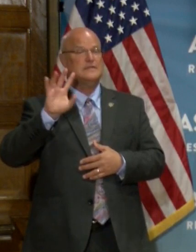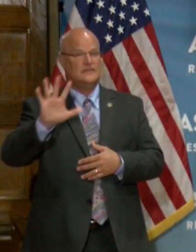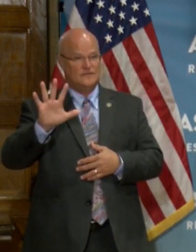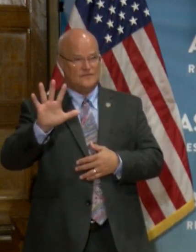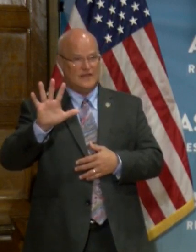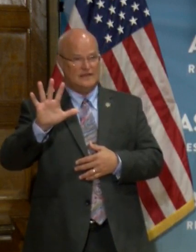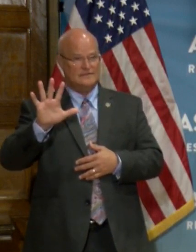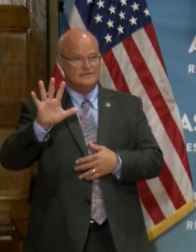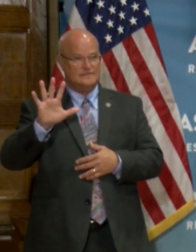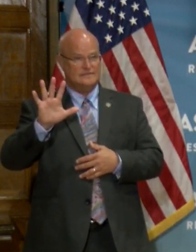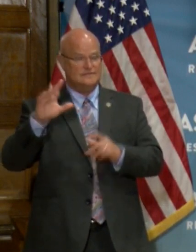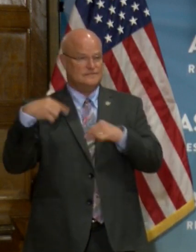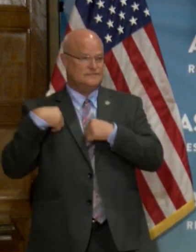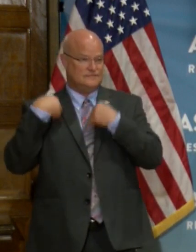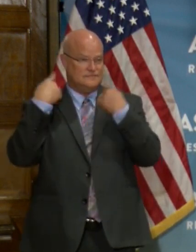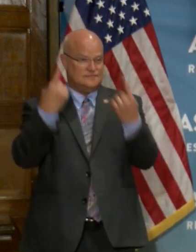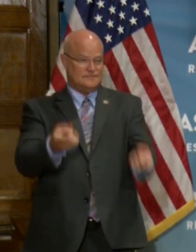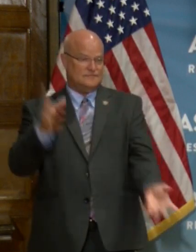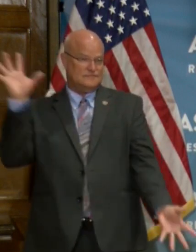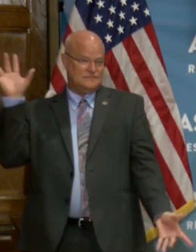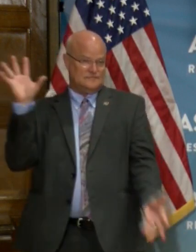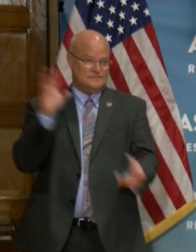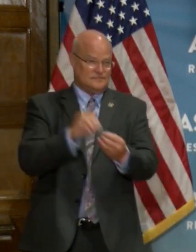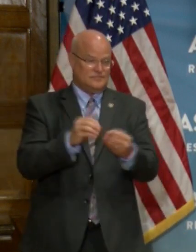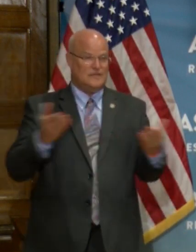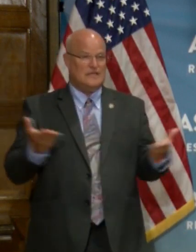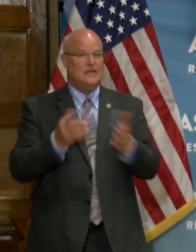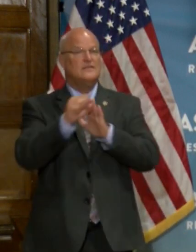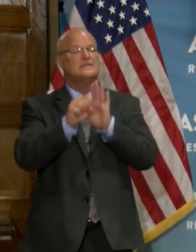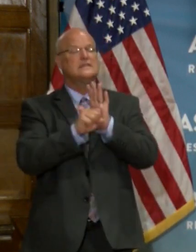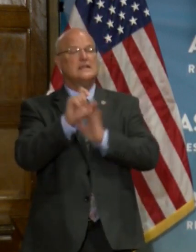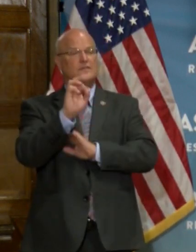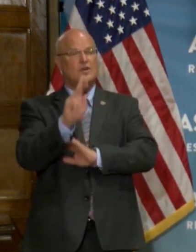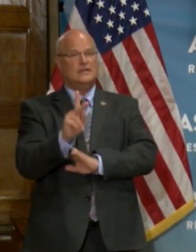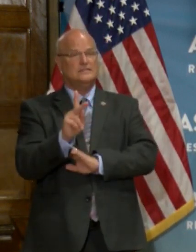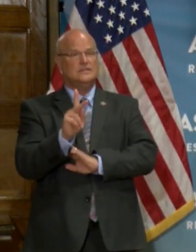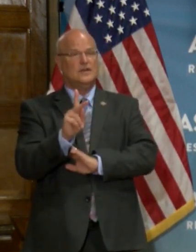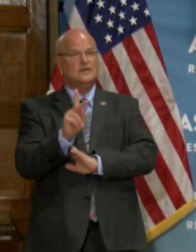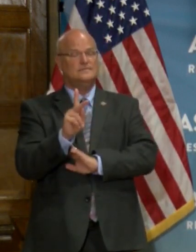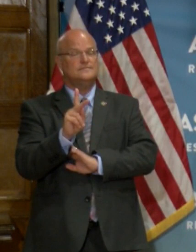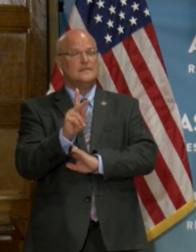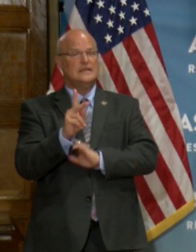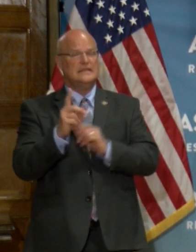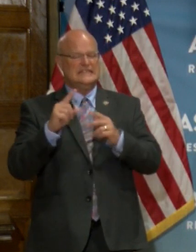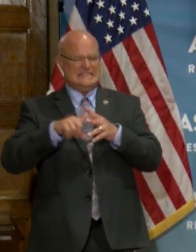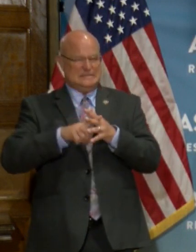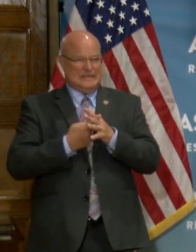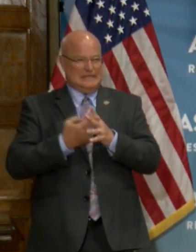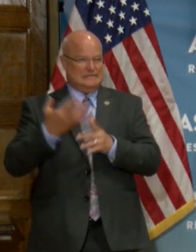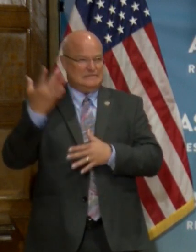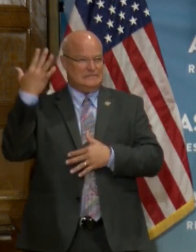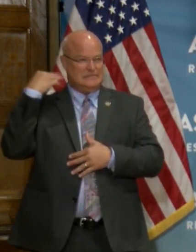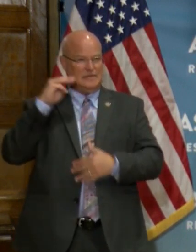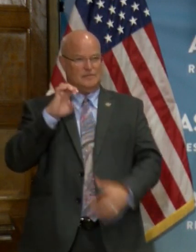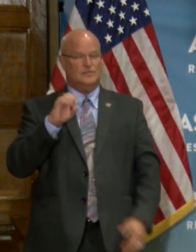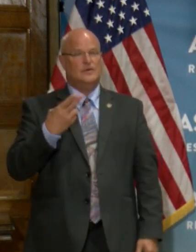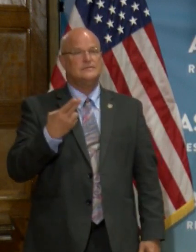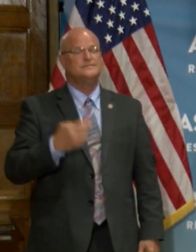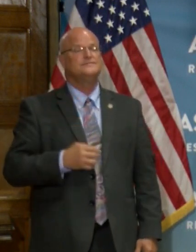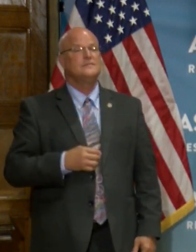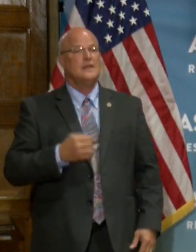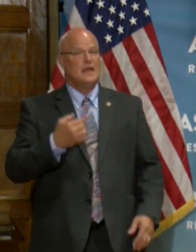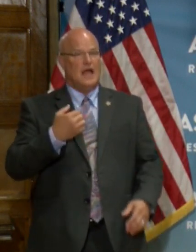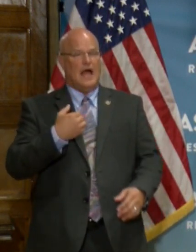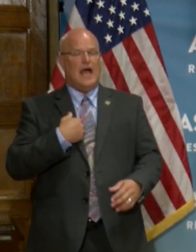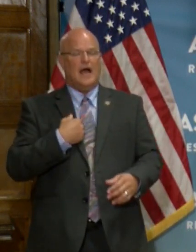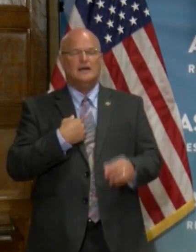17,375 cases cumulative here in the state of Arkansas since the pandemic began. I'll